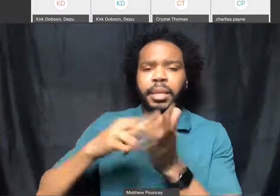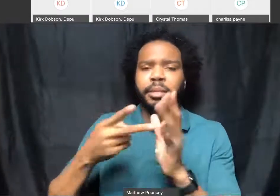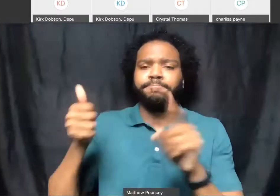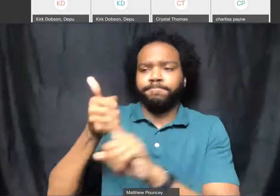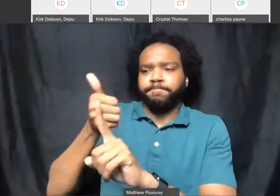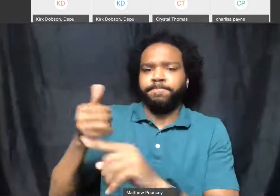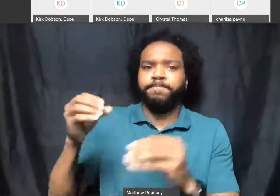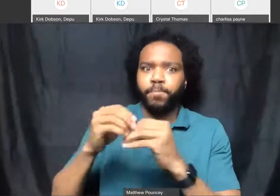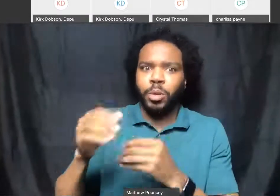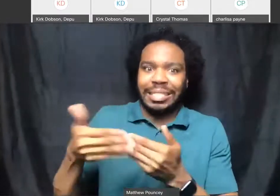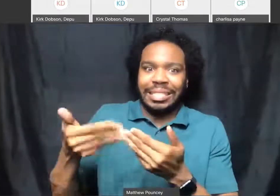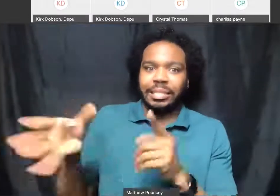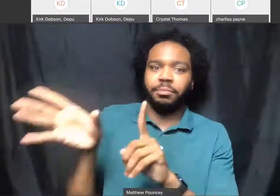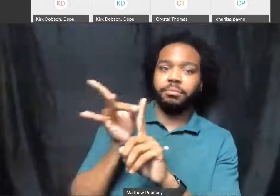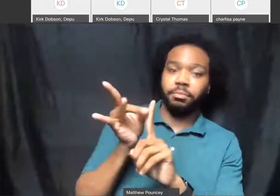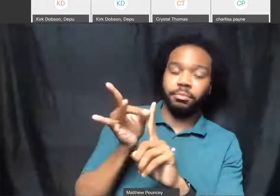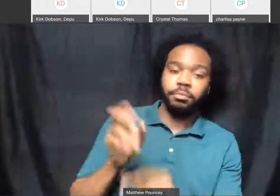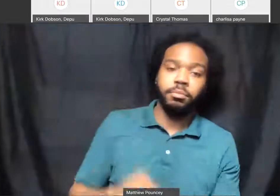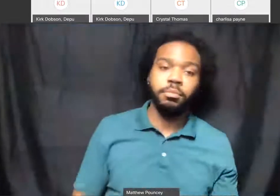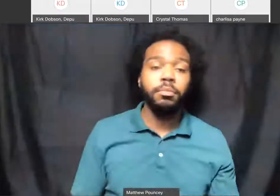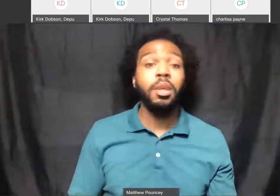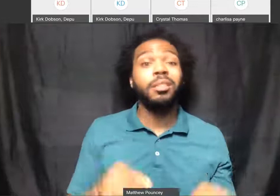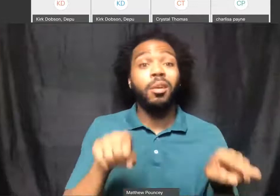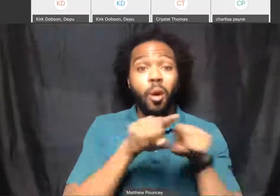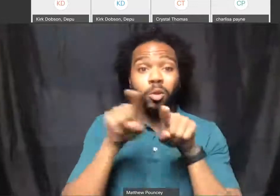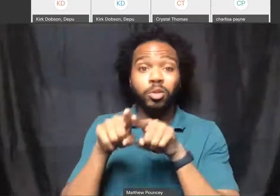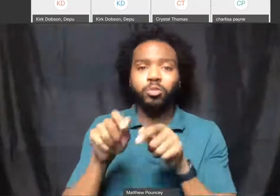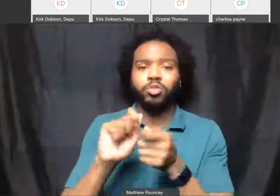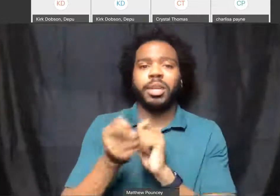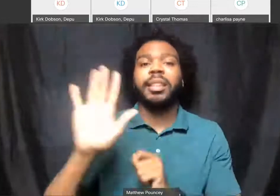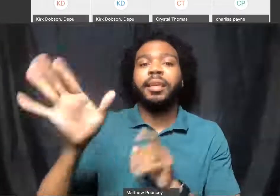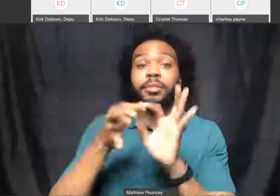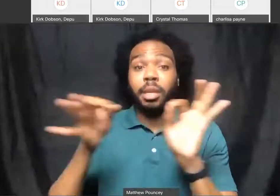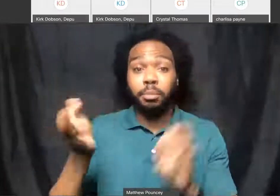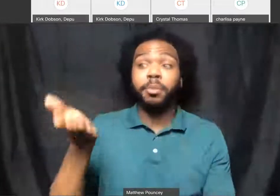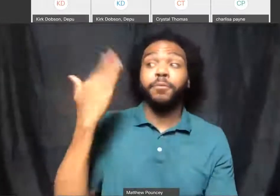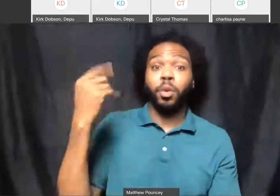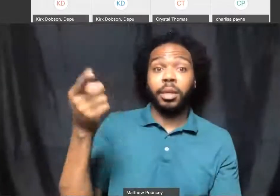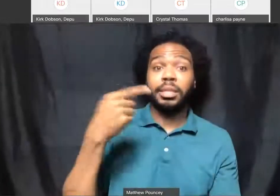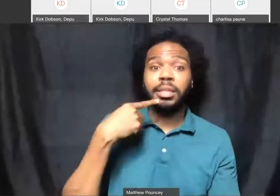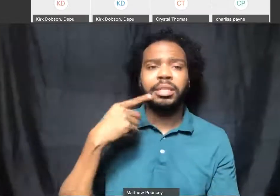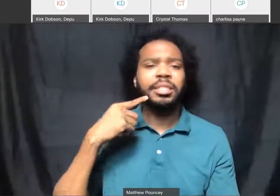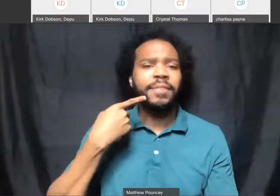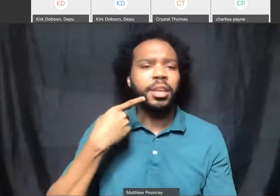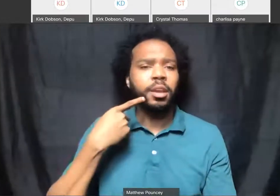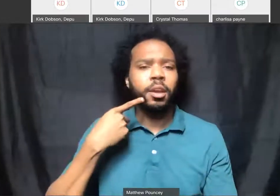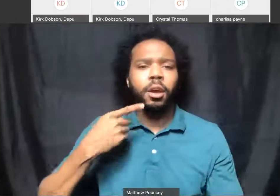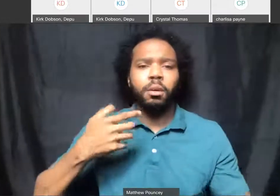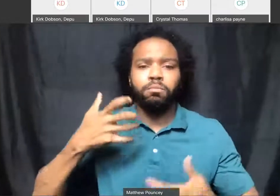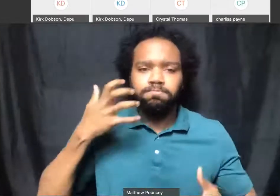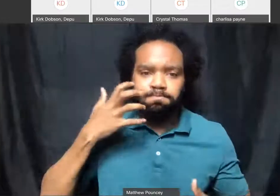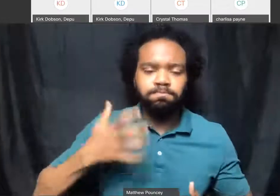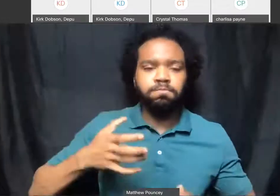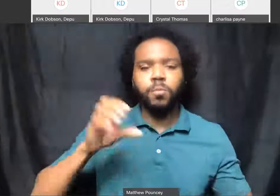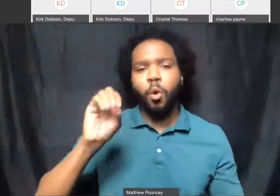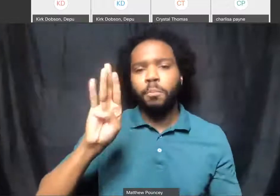They've also modified their statement. Previously, they identified severe obesity or morbid obesity, which is a body